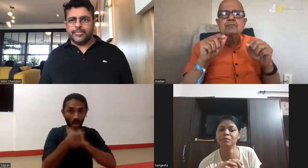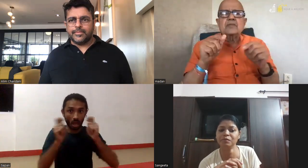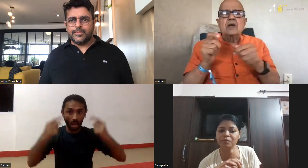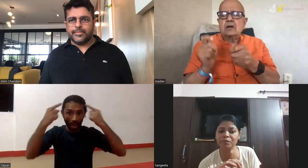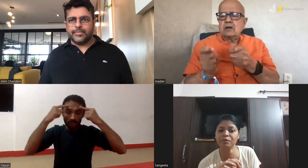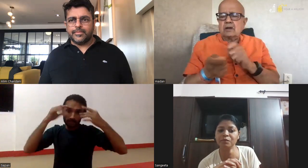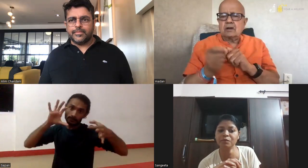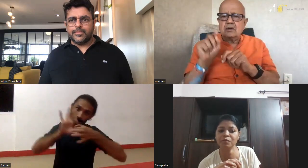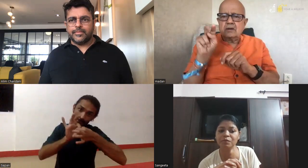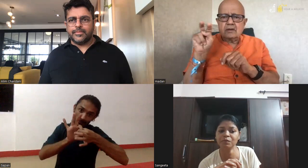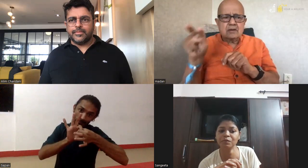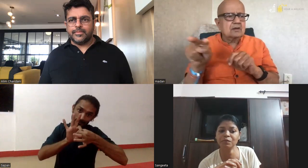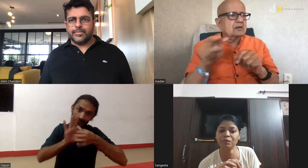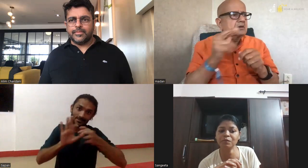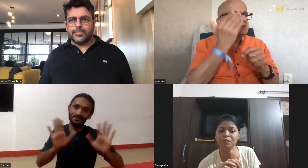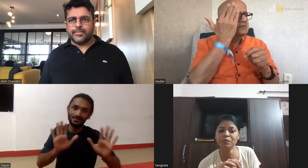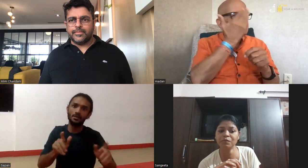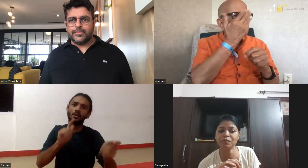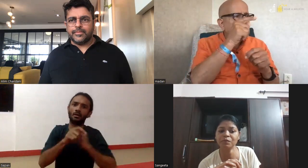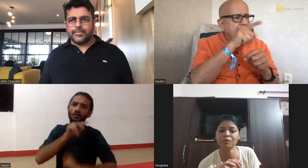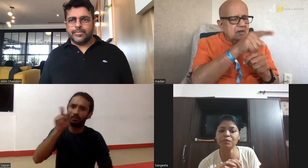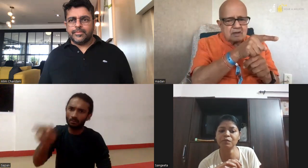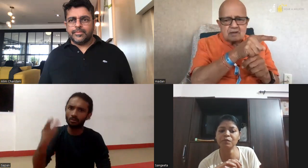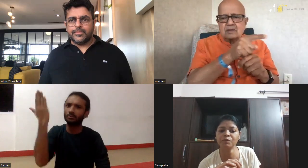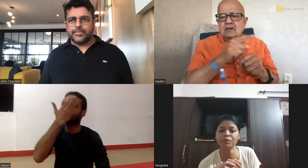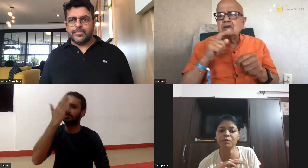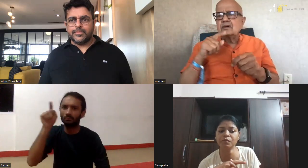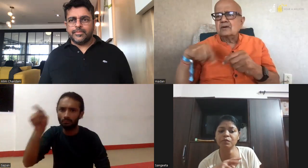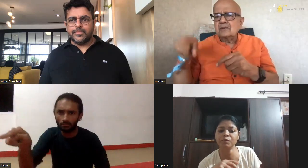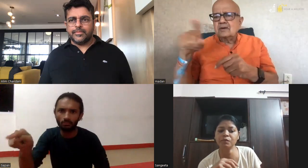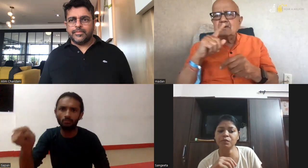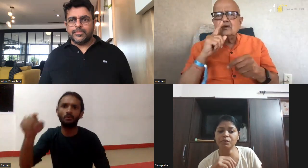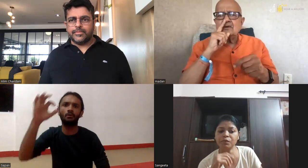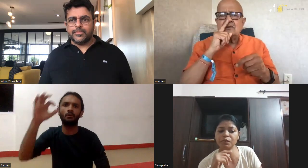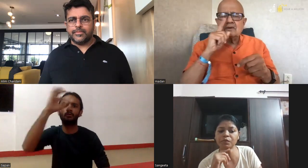Language? So we have to request the people who are.